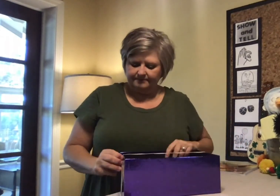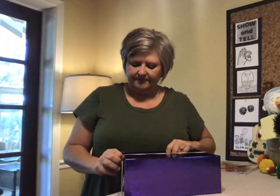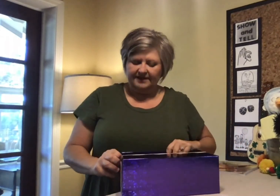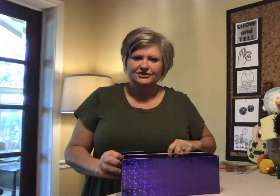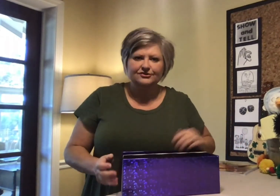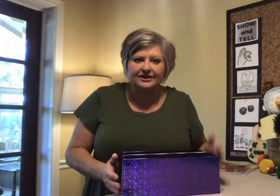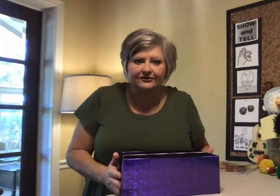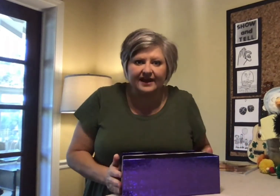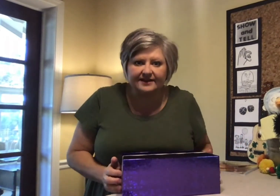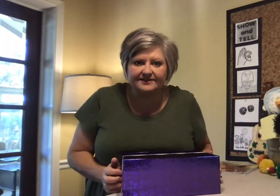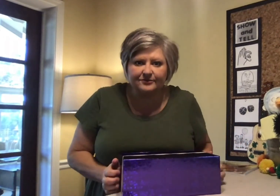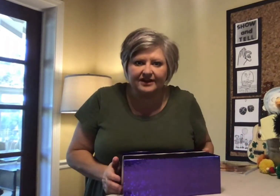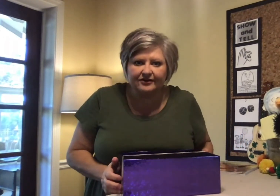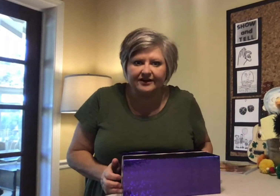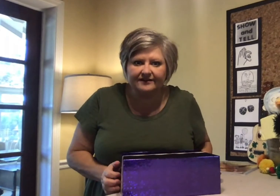Did you hear that as it went on?